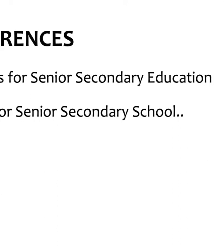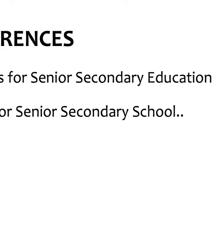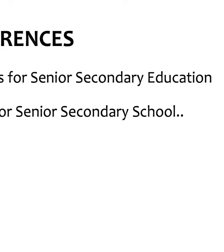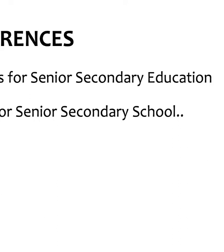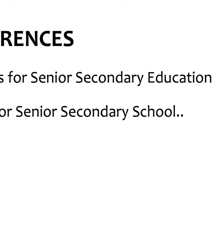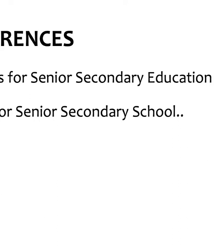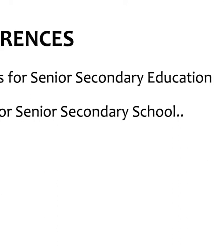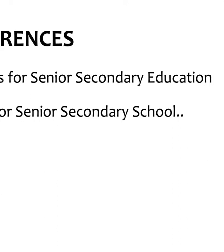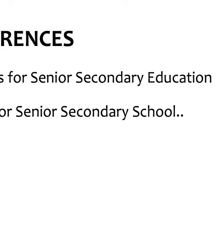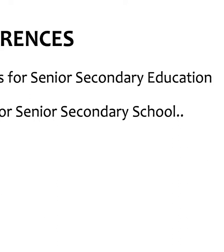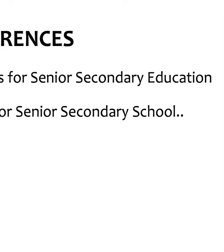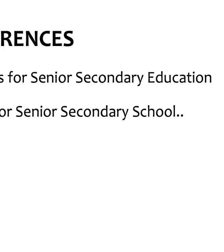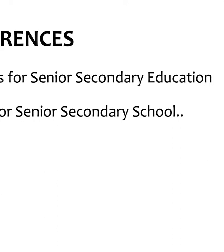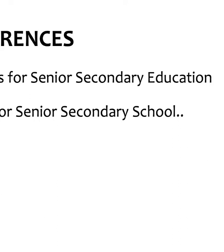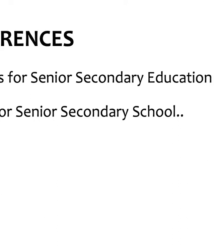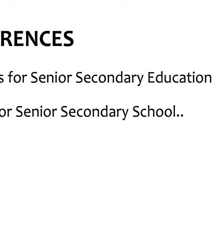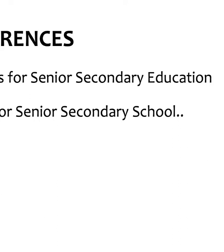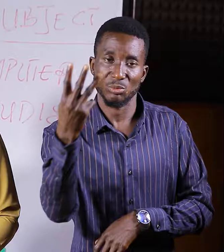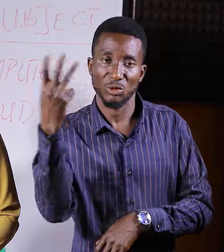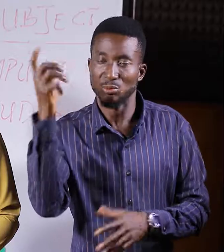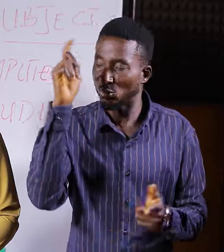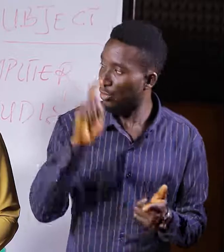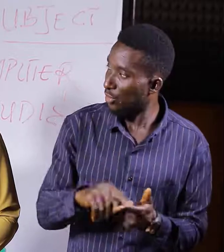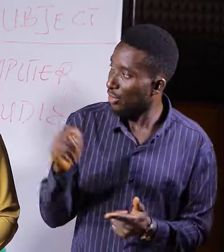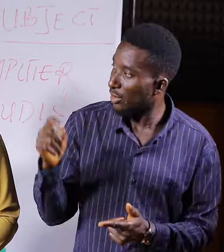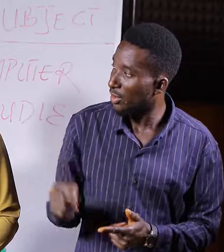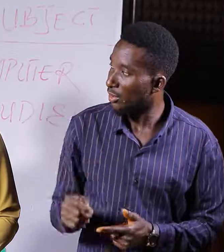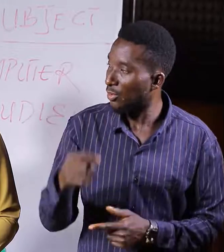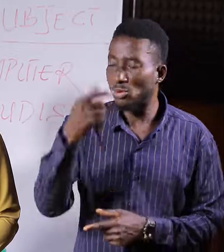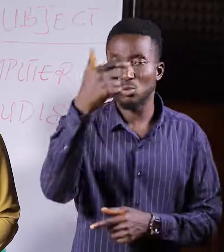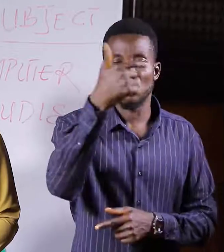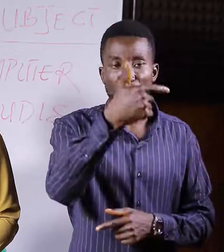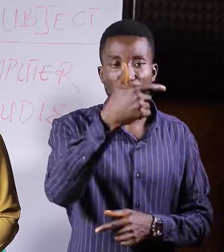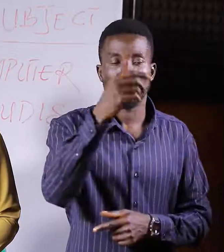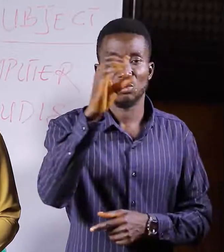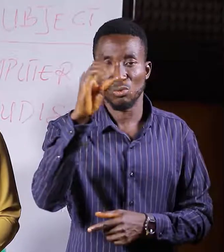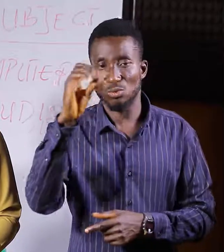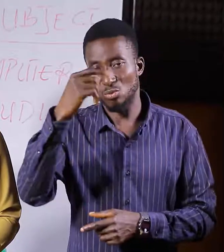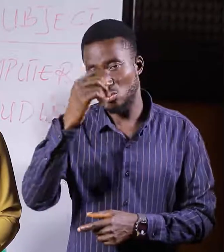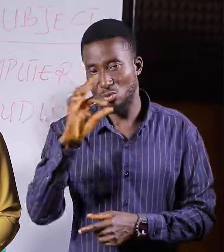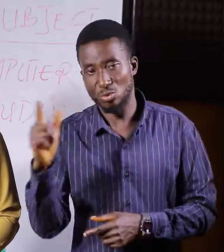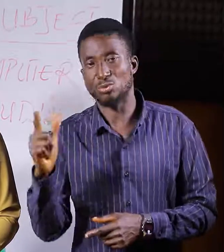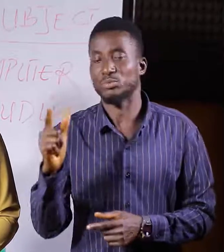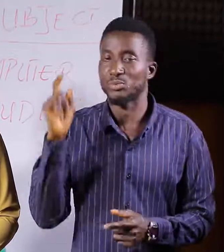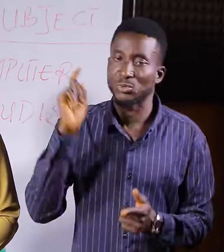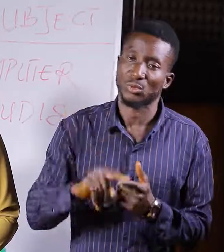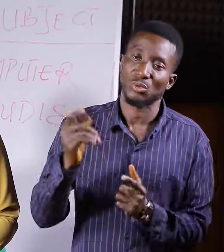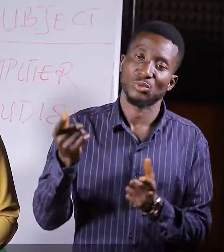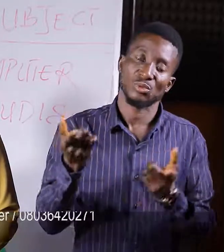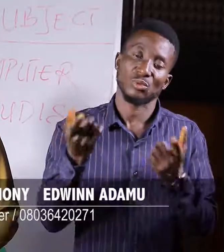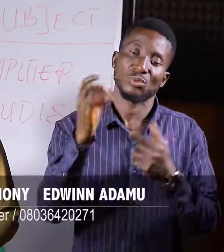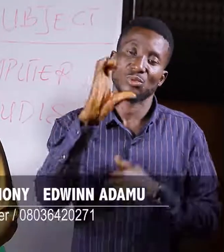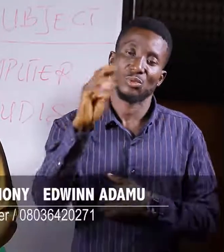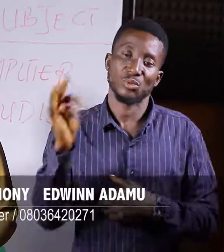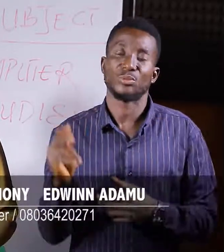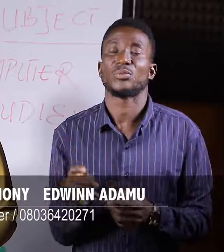www.google.com, which I would always say Google is your friend. For every information you would need, Google is your friend. All you need to